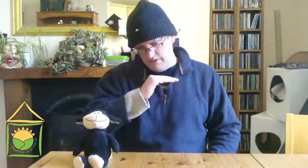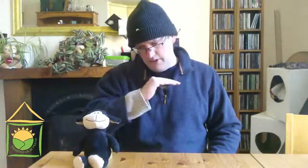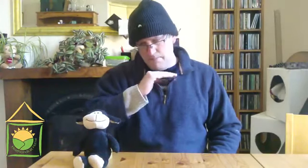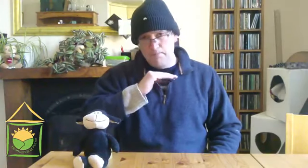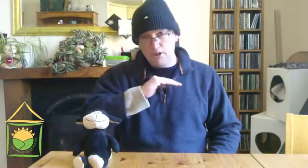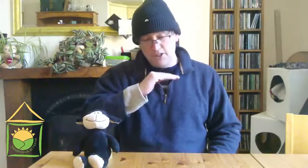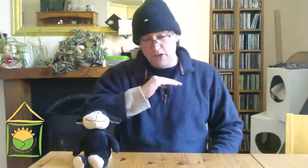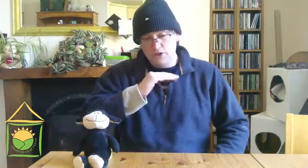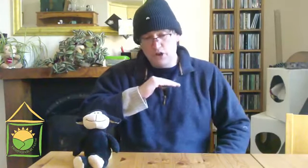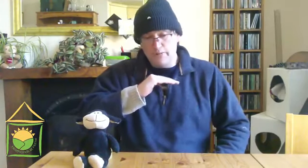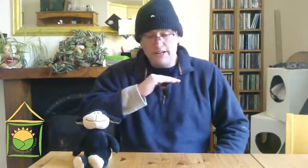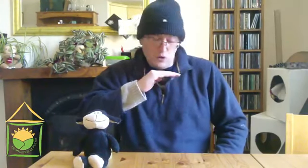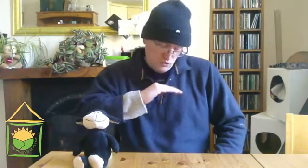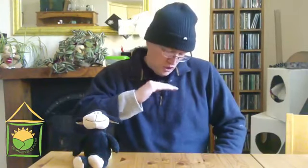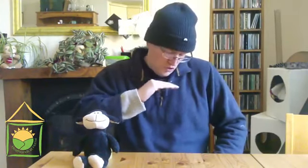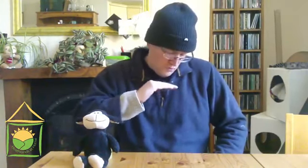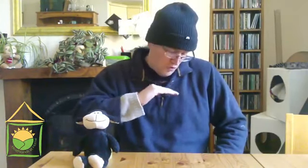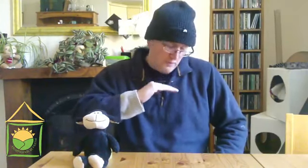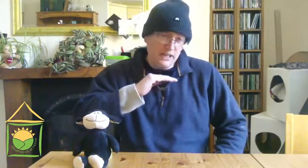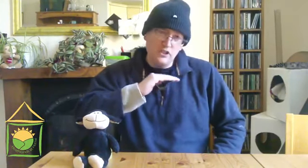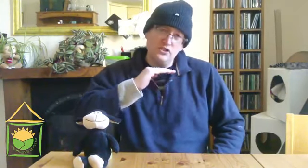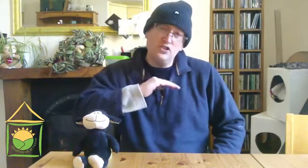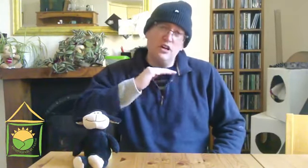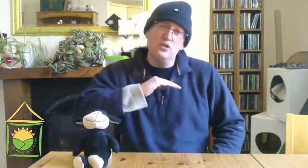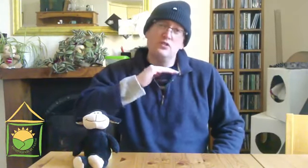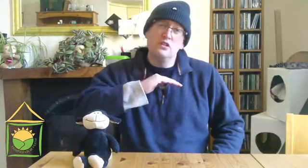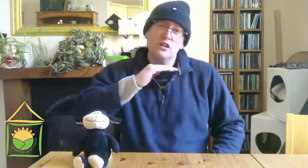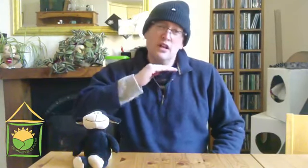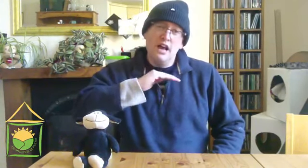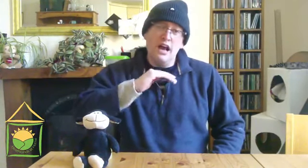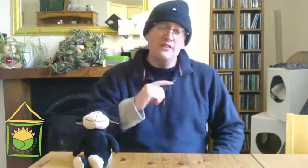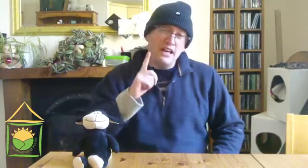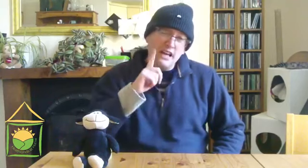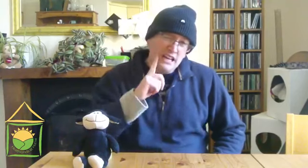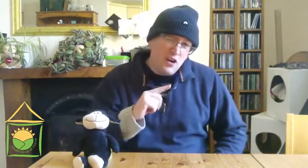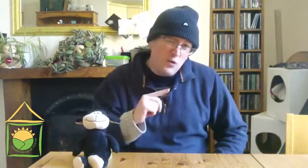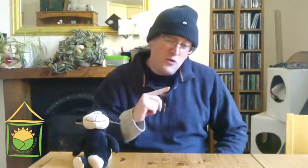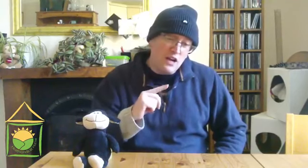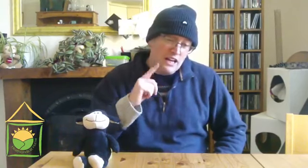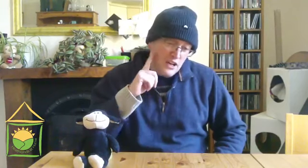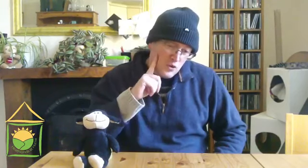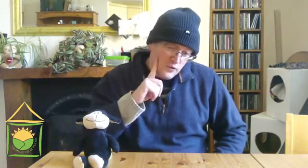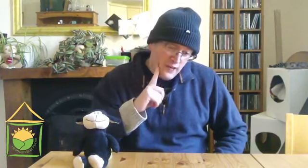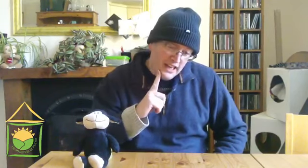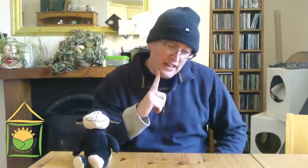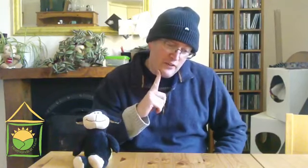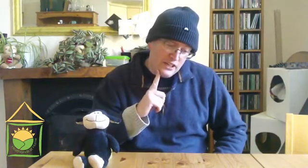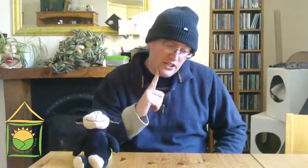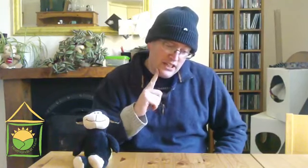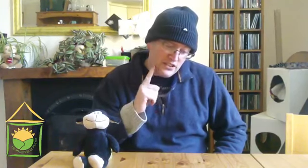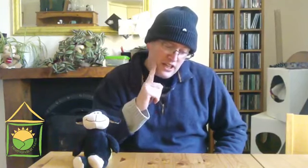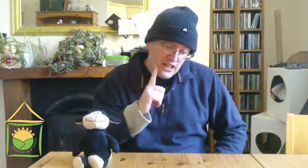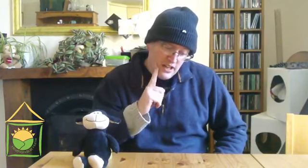than myself, so I'm an adult, so smaller than me, so it's a child. And then a little flick, which is like this